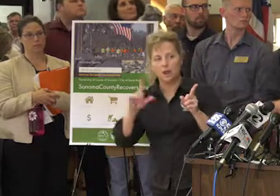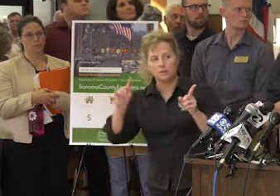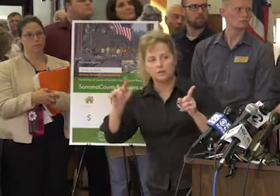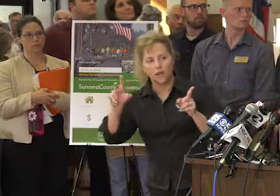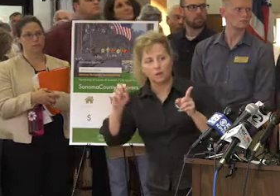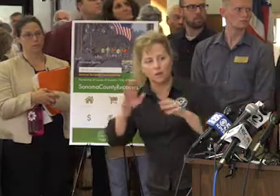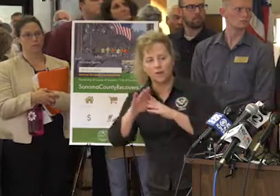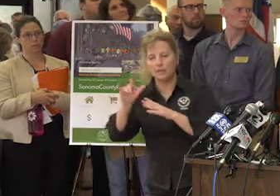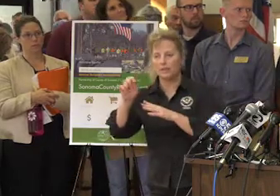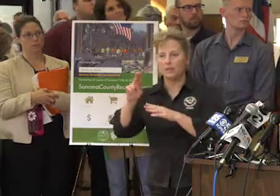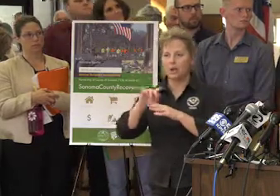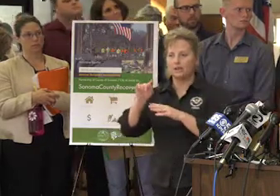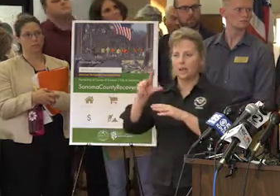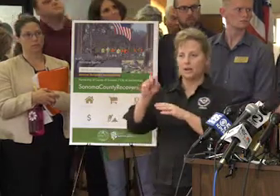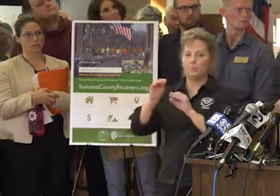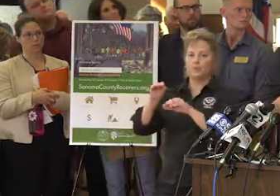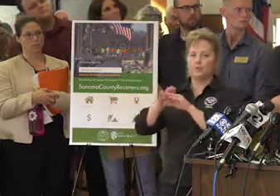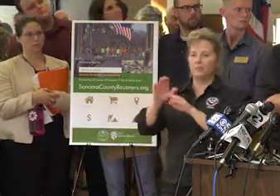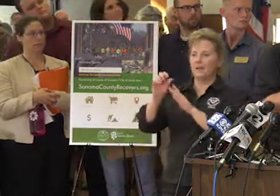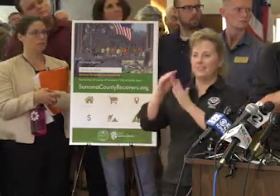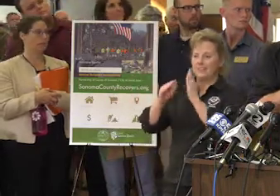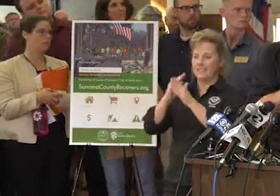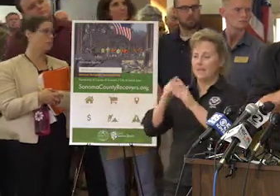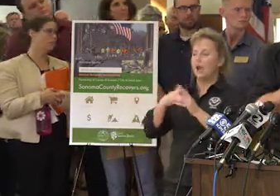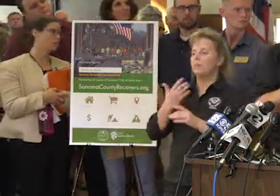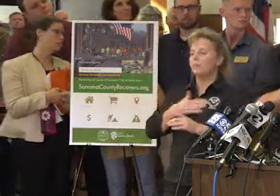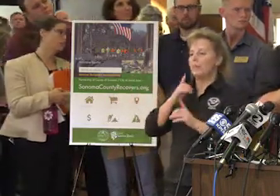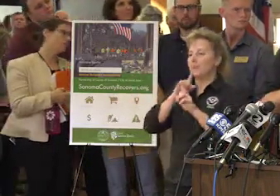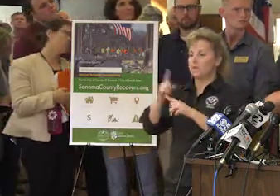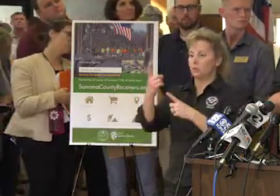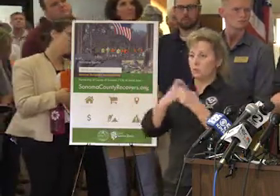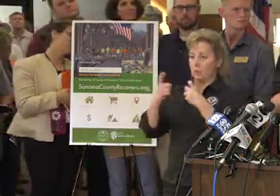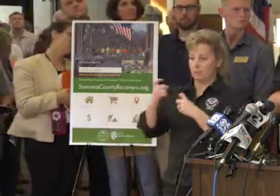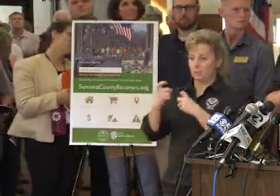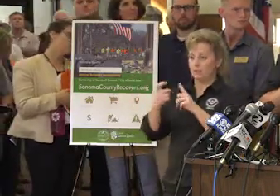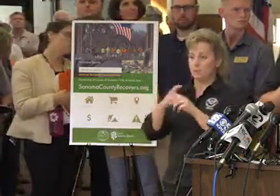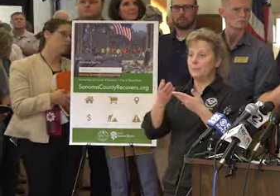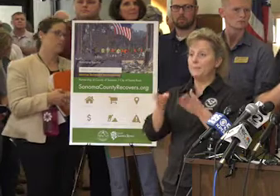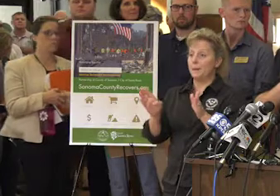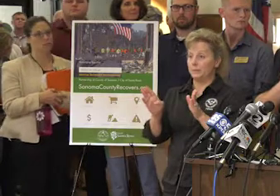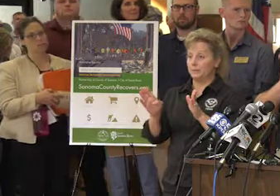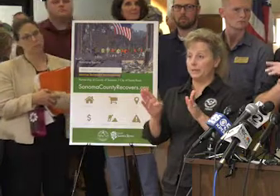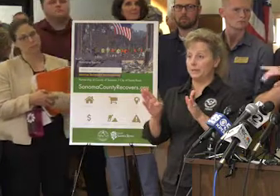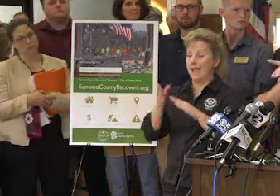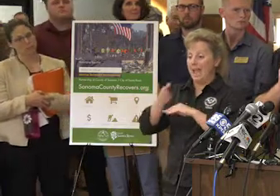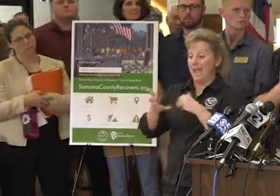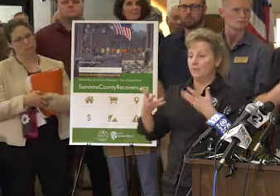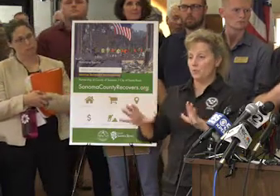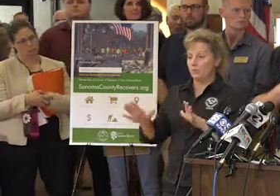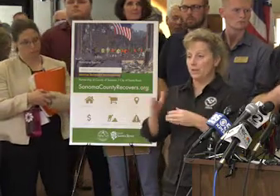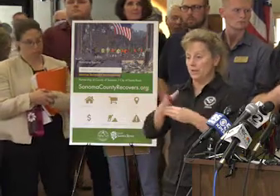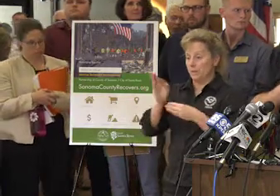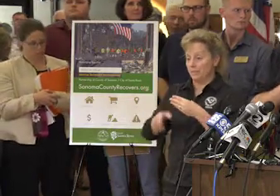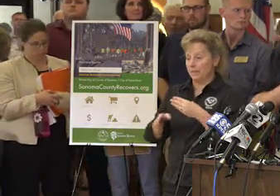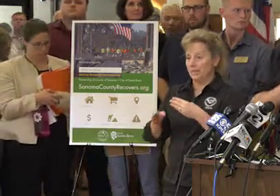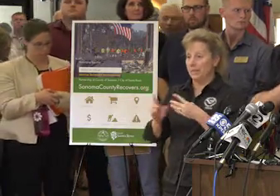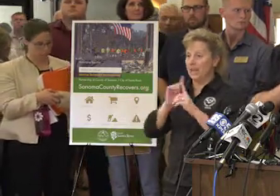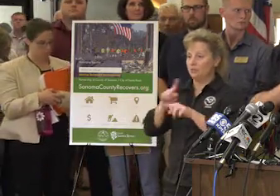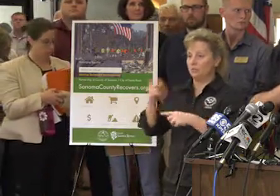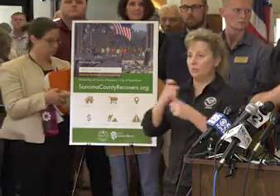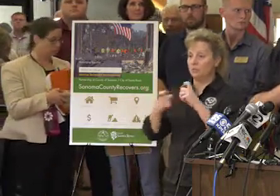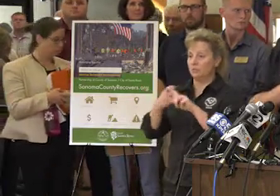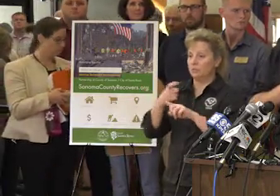title as a lien on our title put there by the city? We'll be happy to answer questions from the public after we have completed